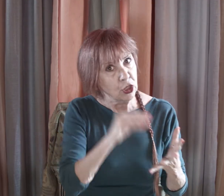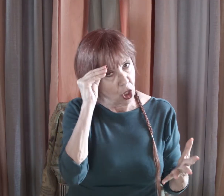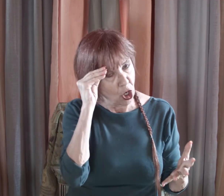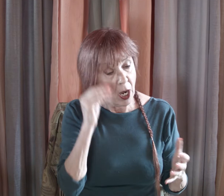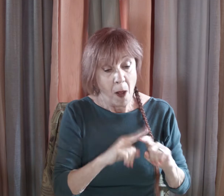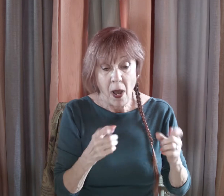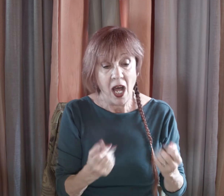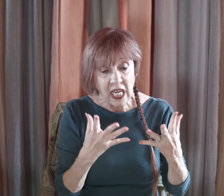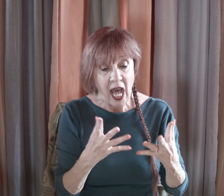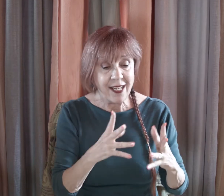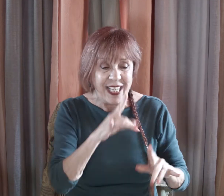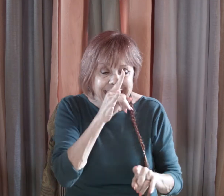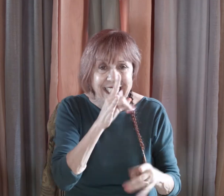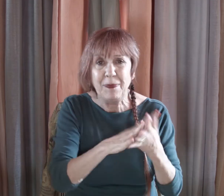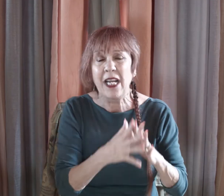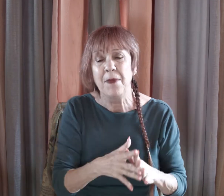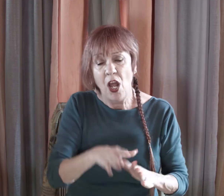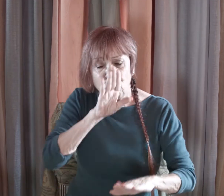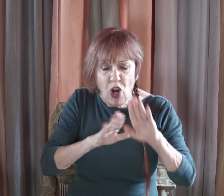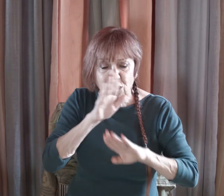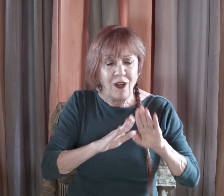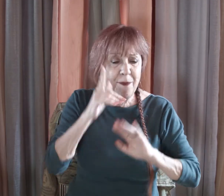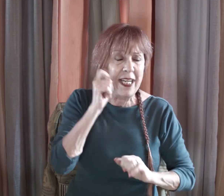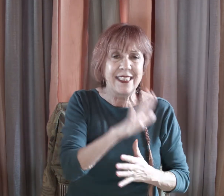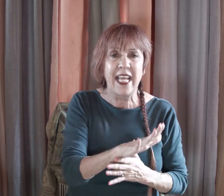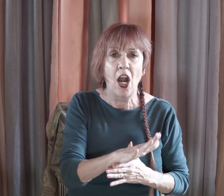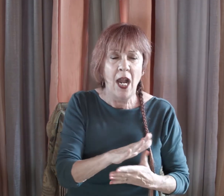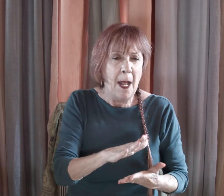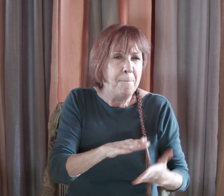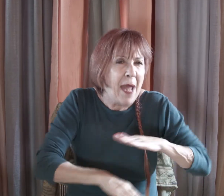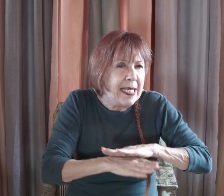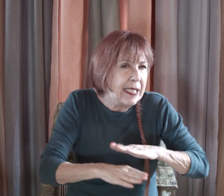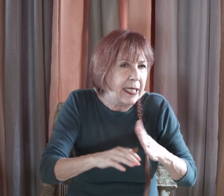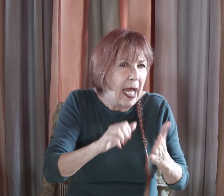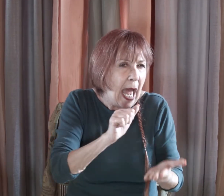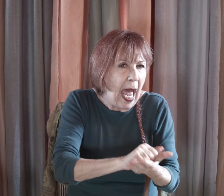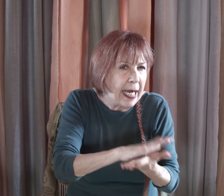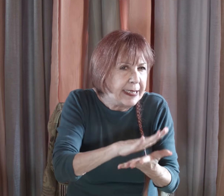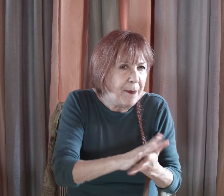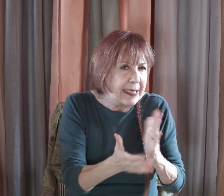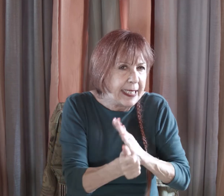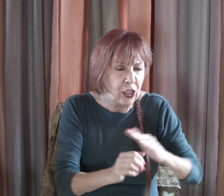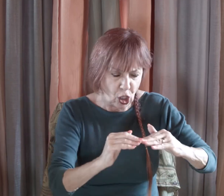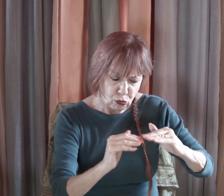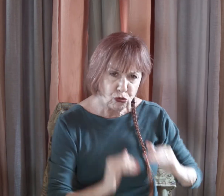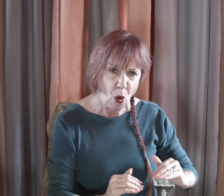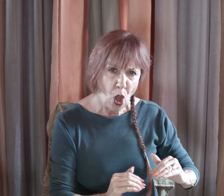learn. But a lot of kids get very frustrated when their academic underlying basic skills are so low that